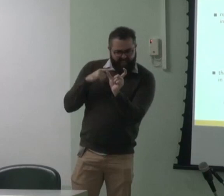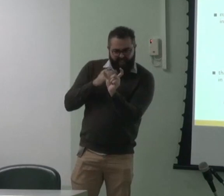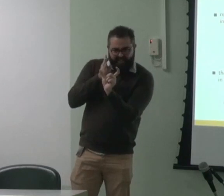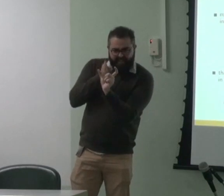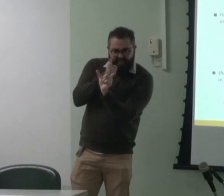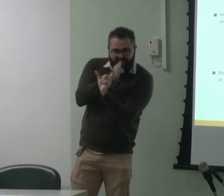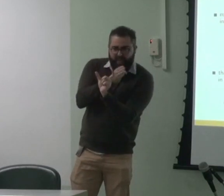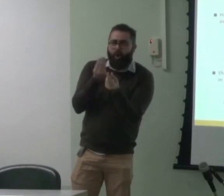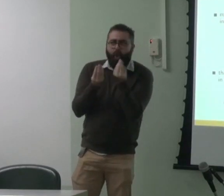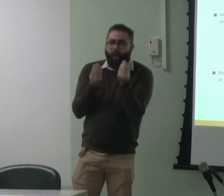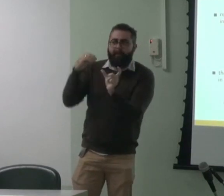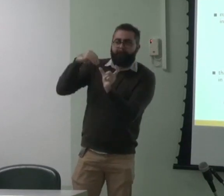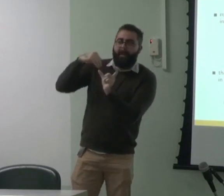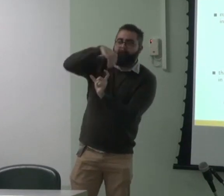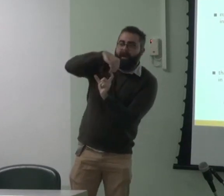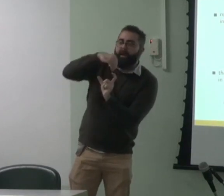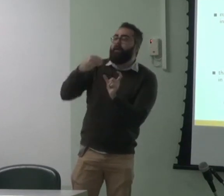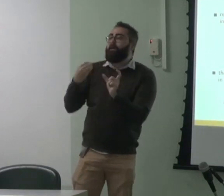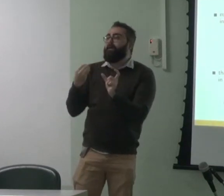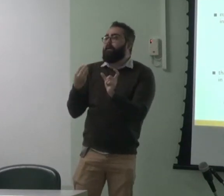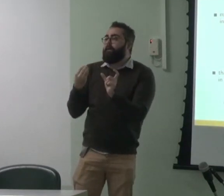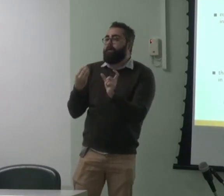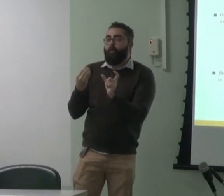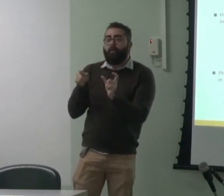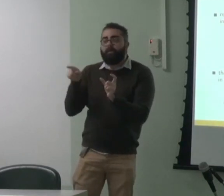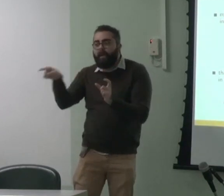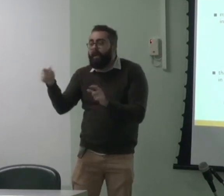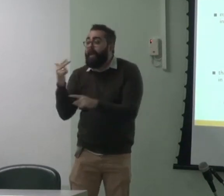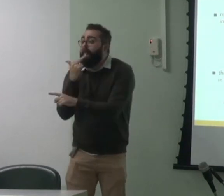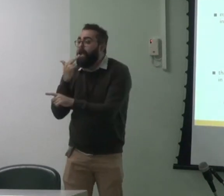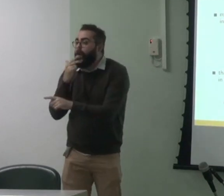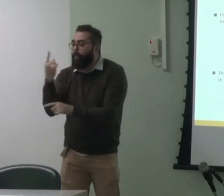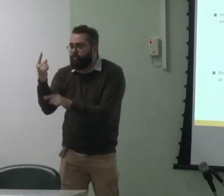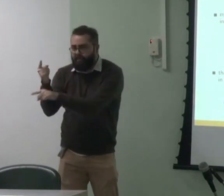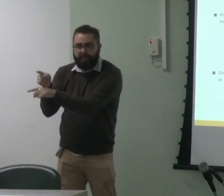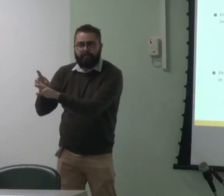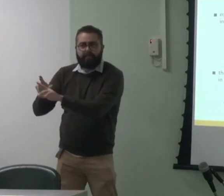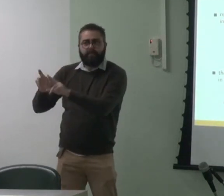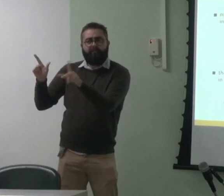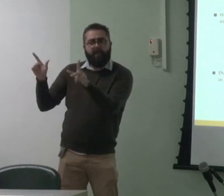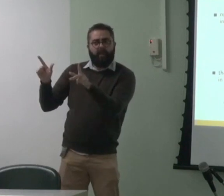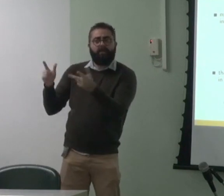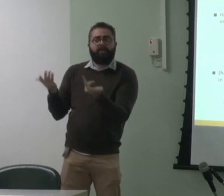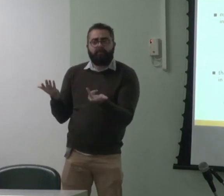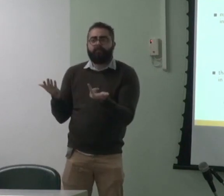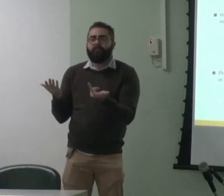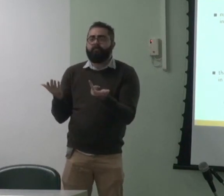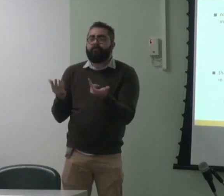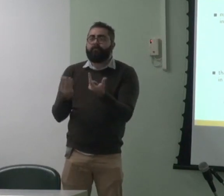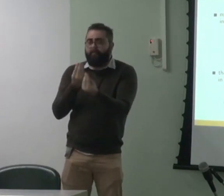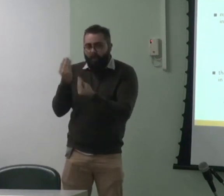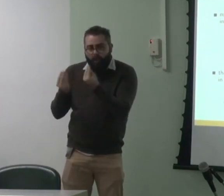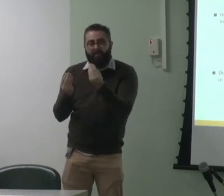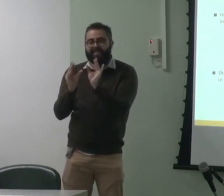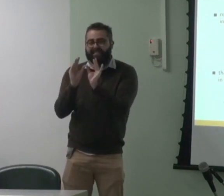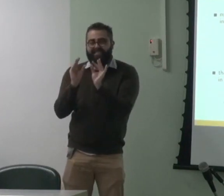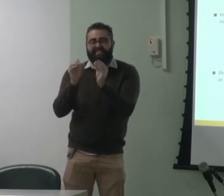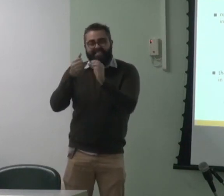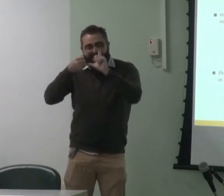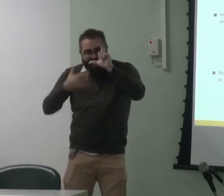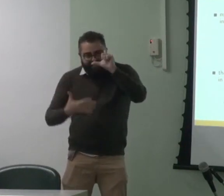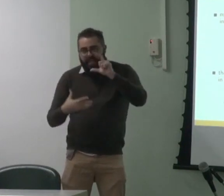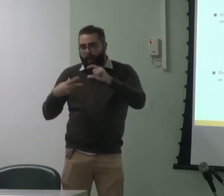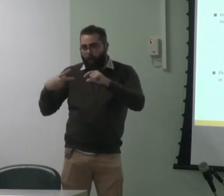according to their realization in the particular language, but also, importantly, also according to the descriptive tradition of that language.